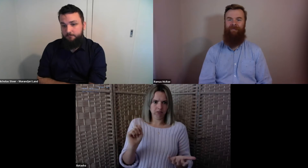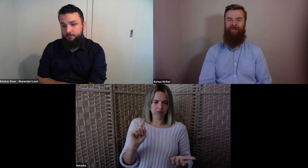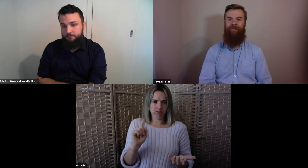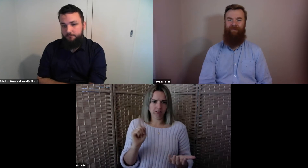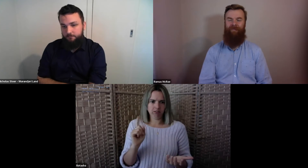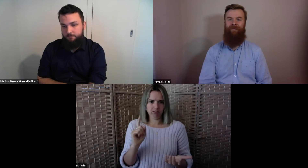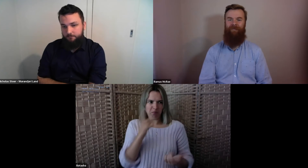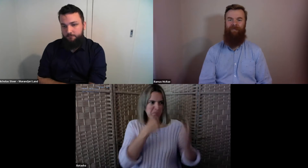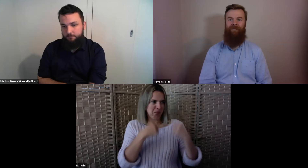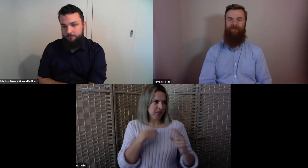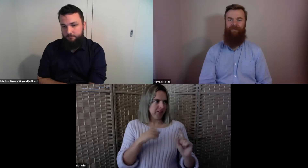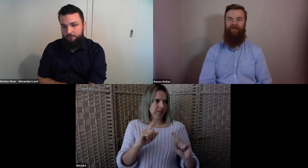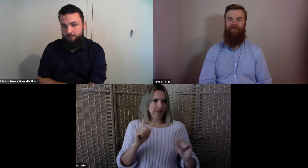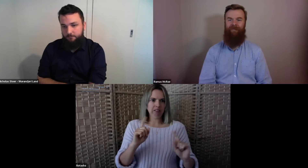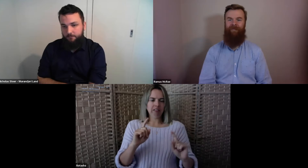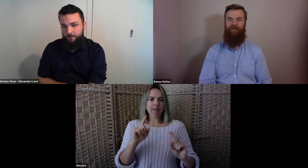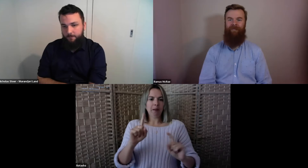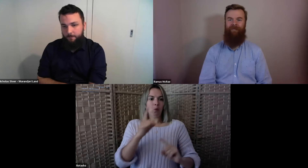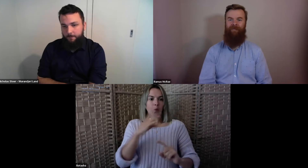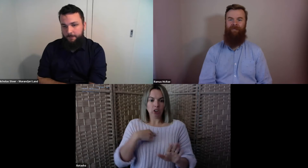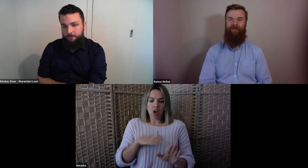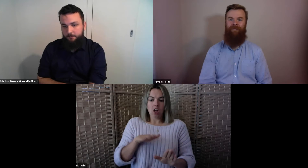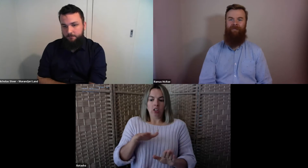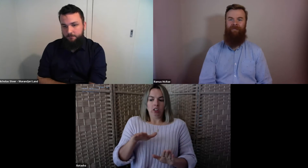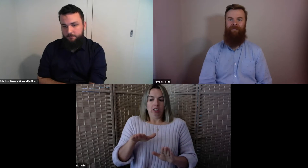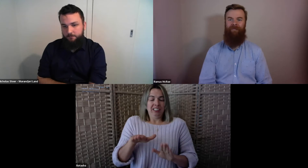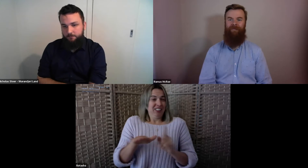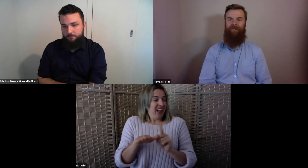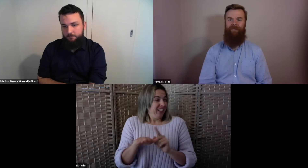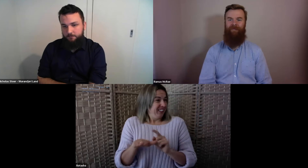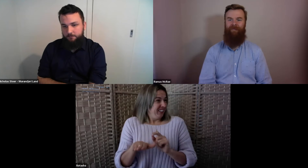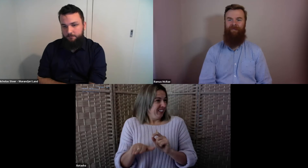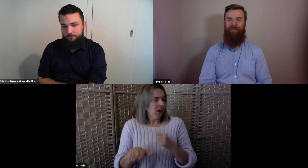do a particular task or a particular role.